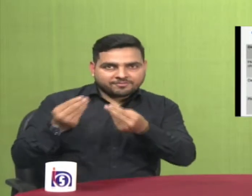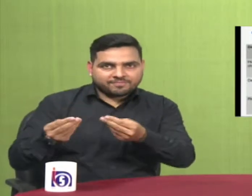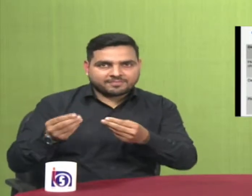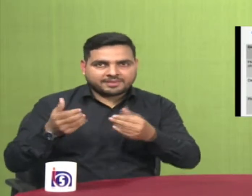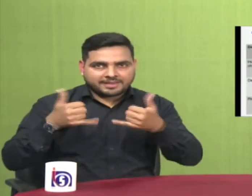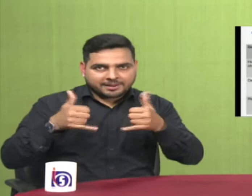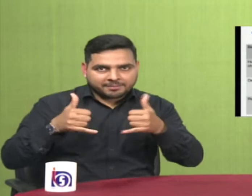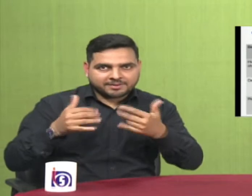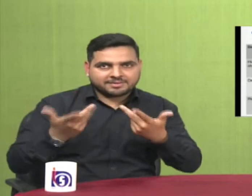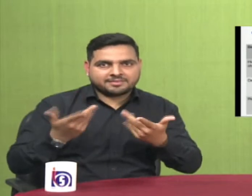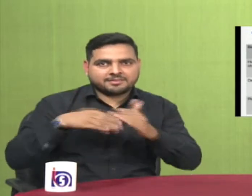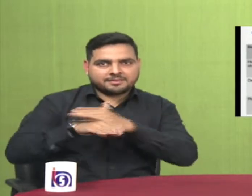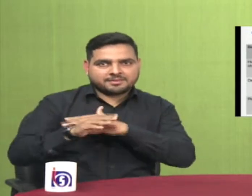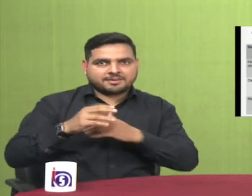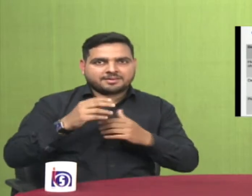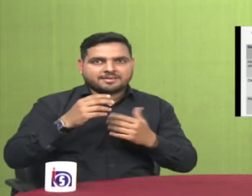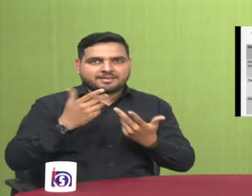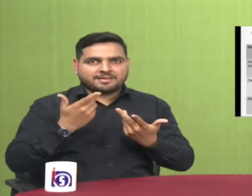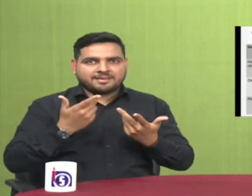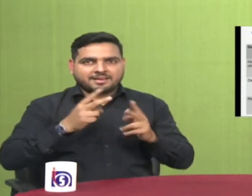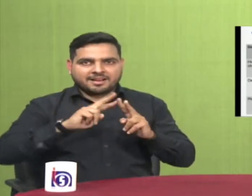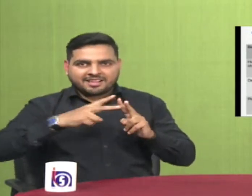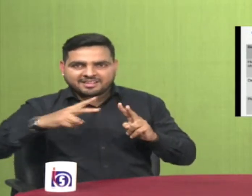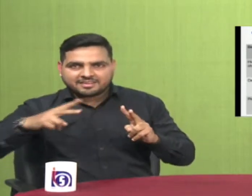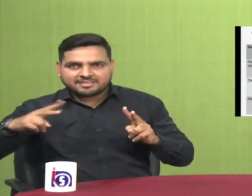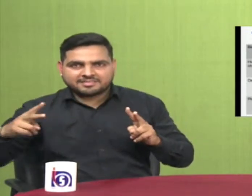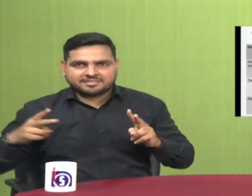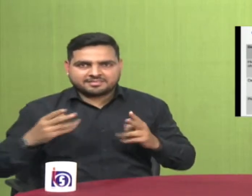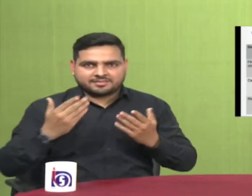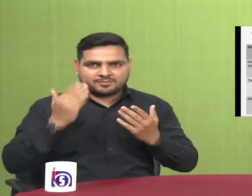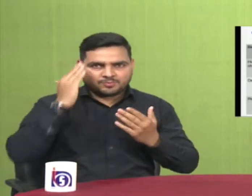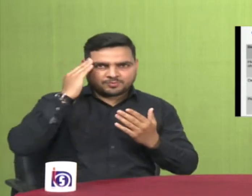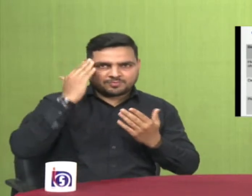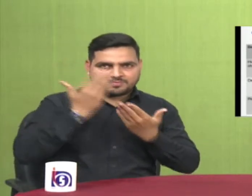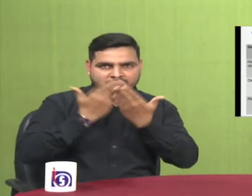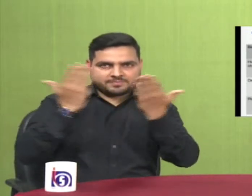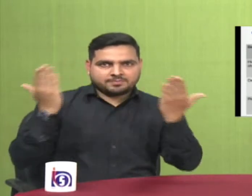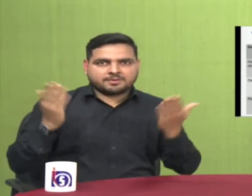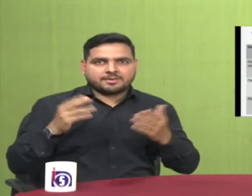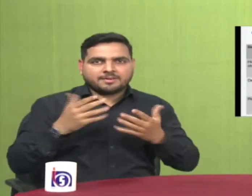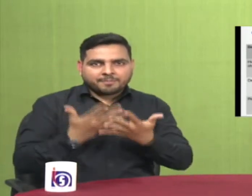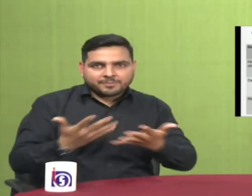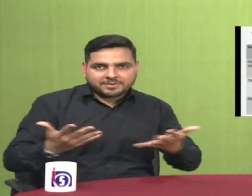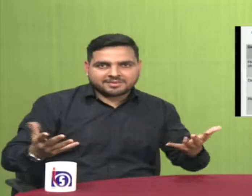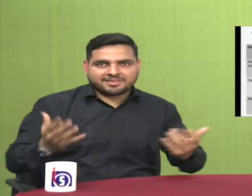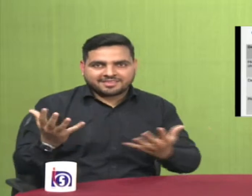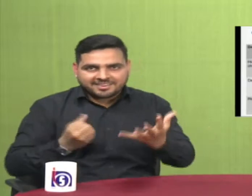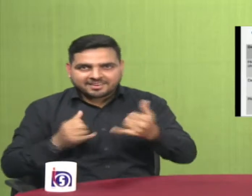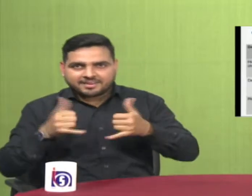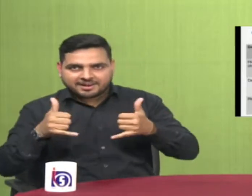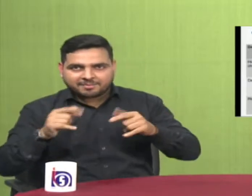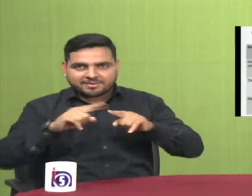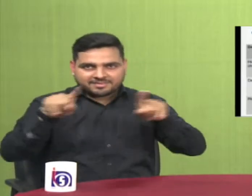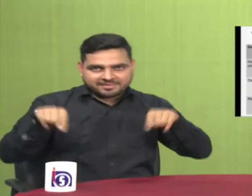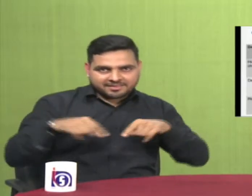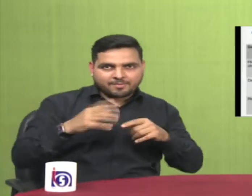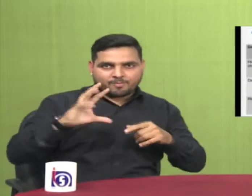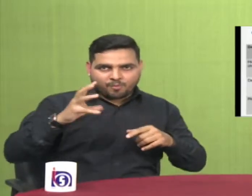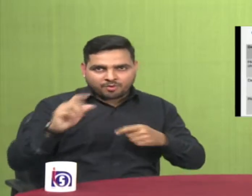And when the child is destroying the things, give room to play. Remove all the precious things